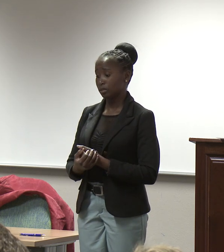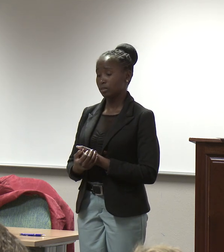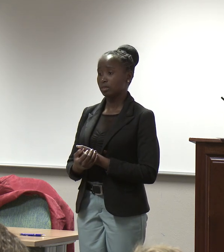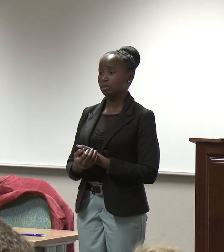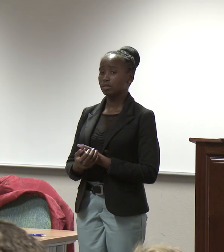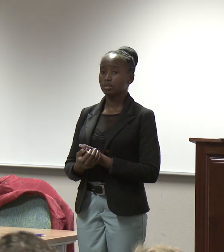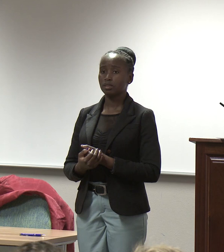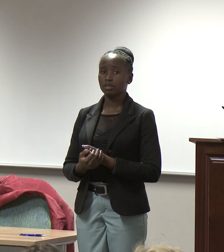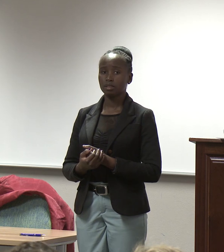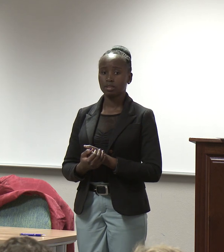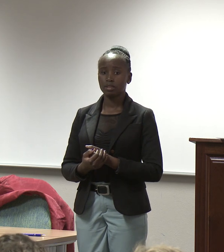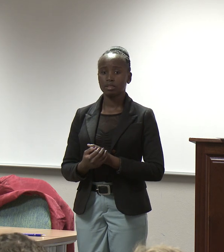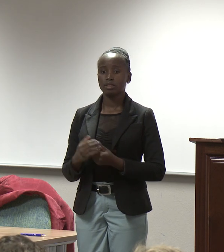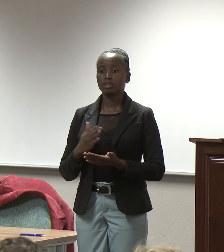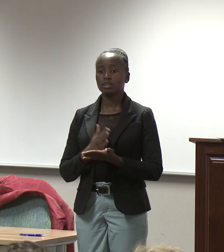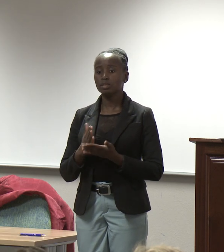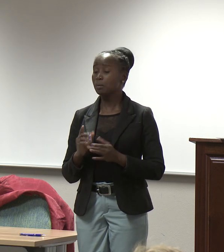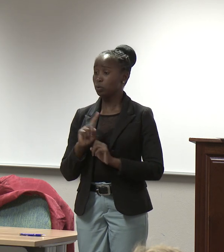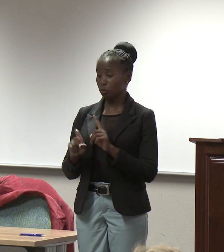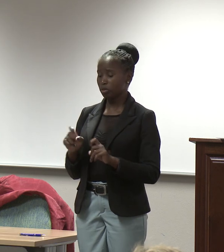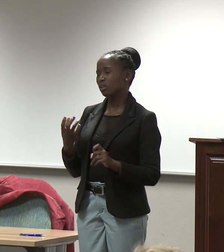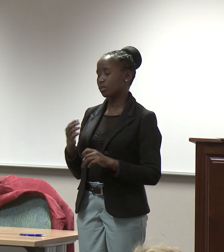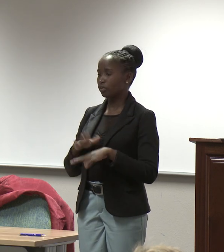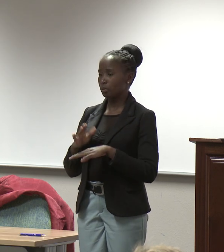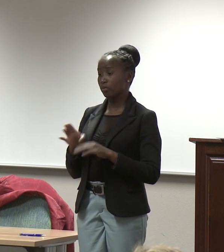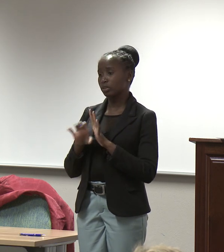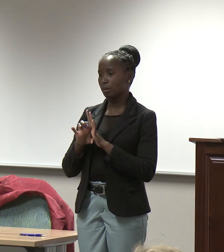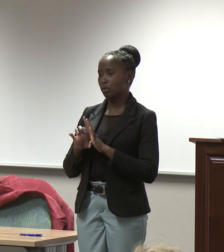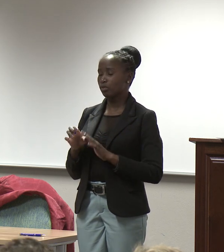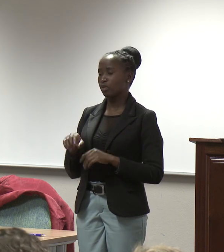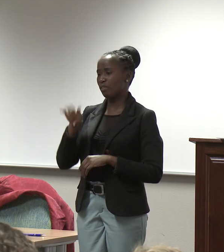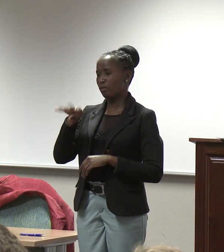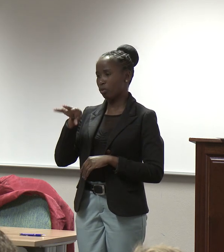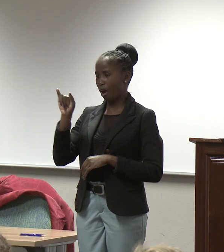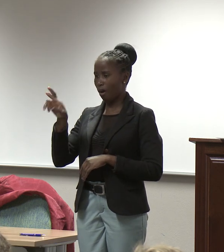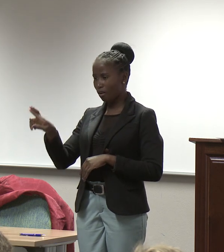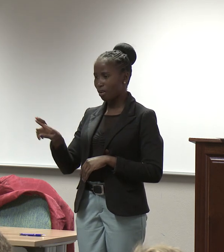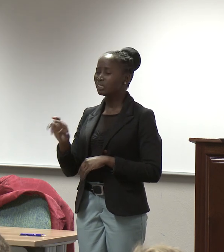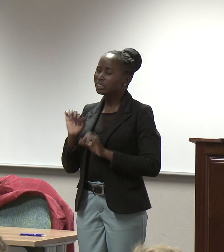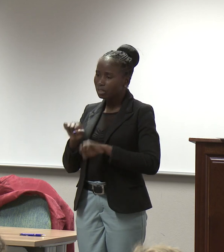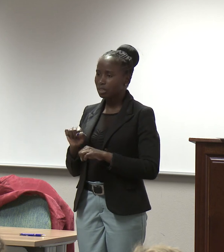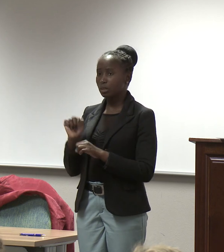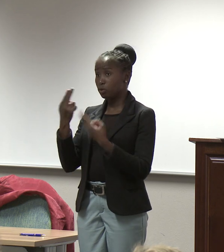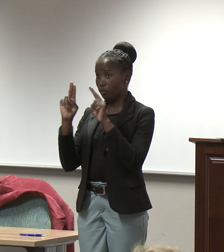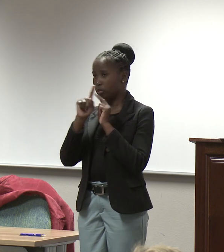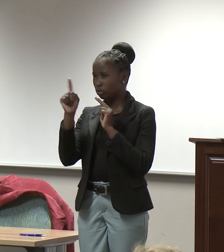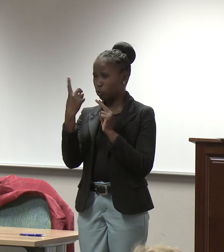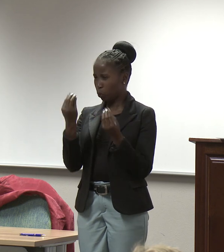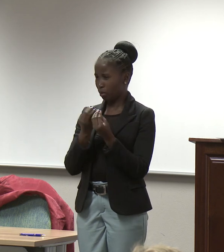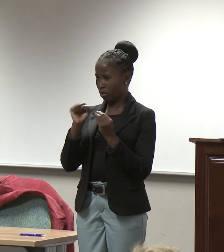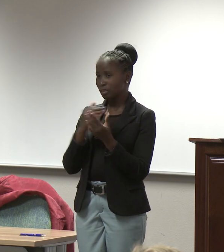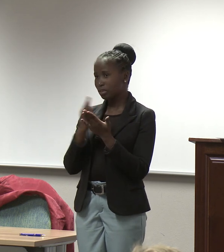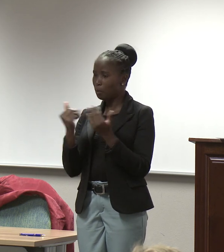in these questions, for instance, concrete question on the fourth industrial revolution, they are doing something. There are some of them that are already participating,